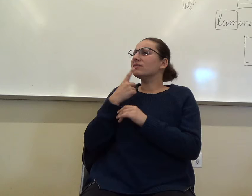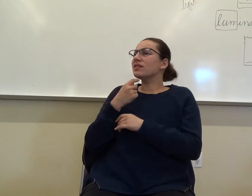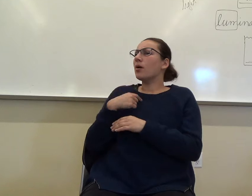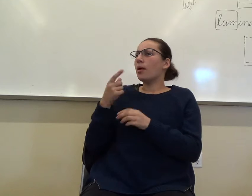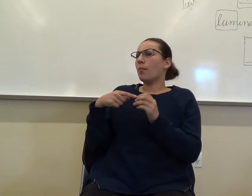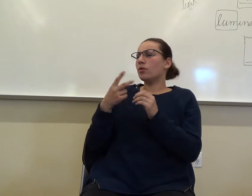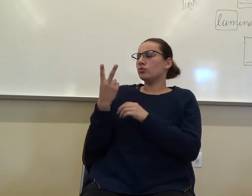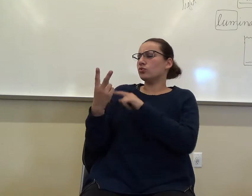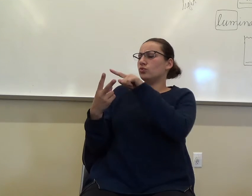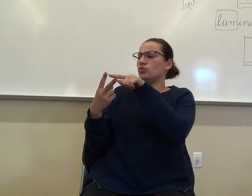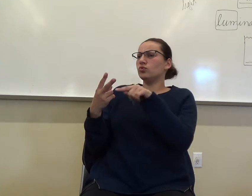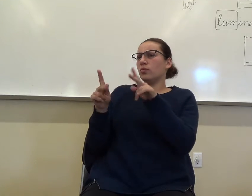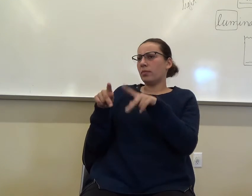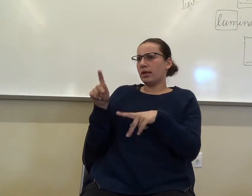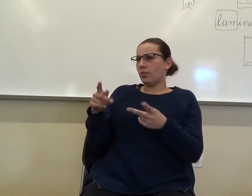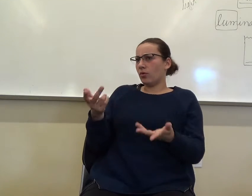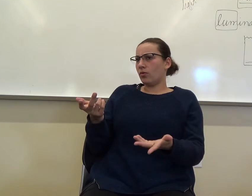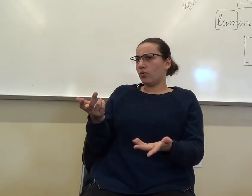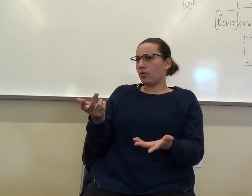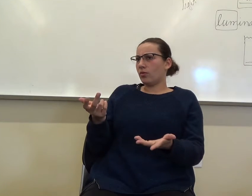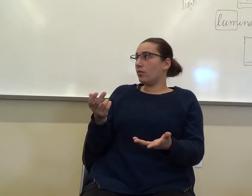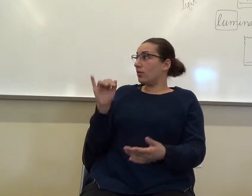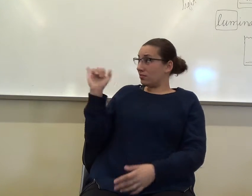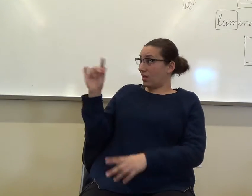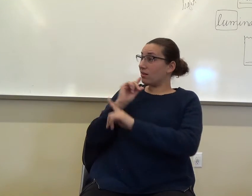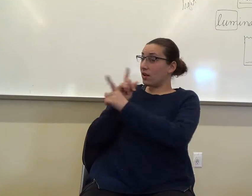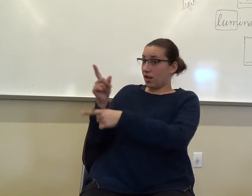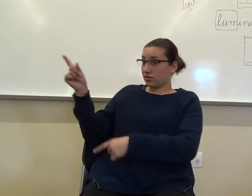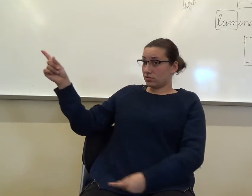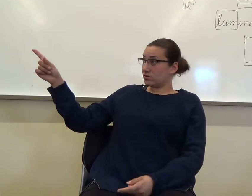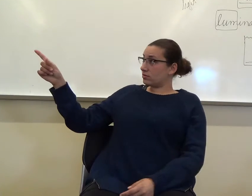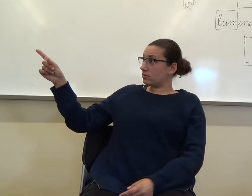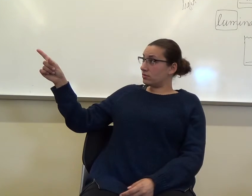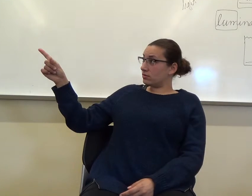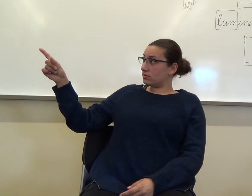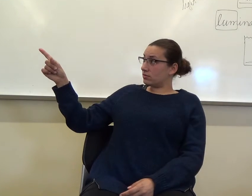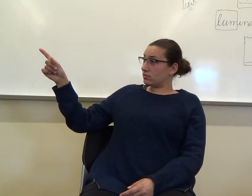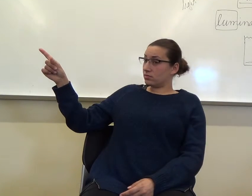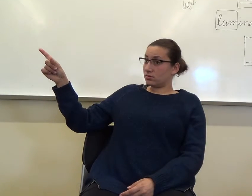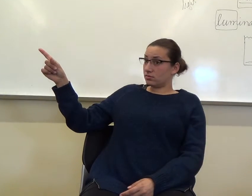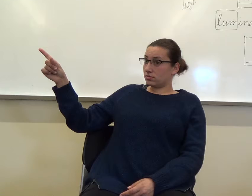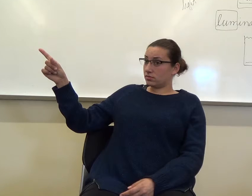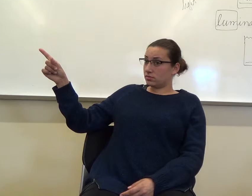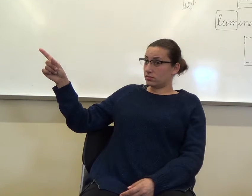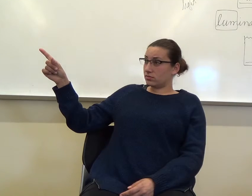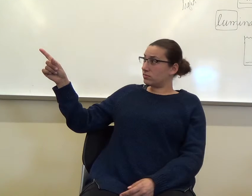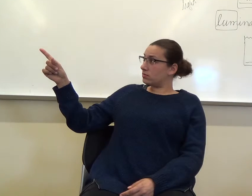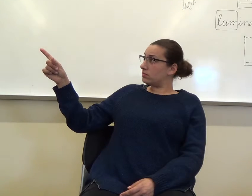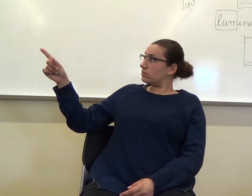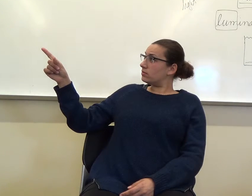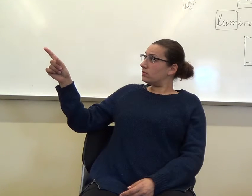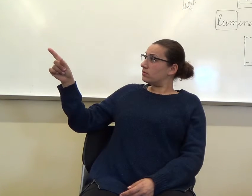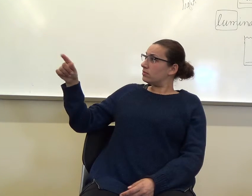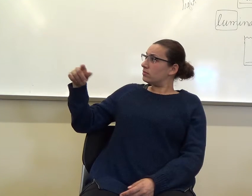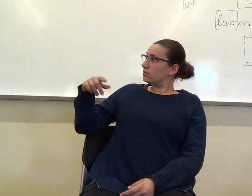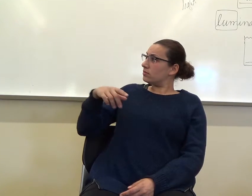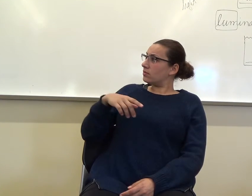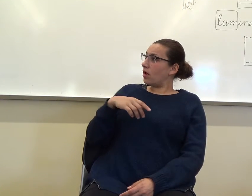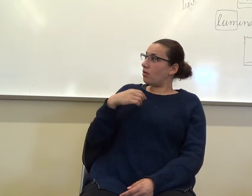Is this the answer to that question? You see what I'm saying? Yeah, one of the things I'm trying to point out